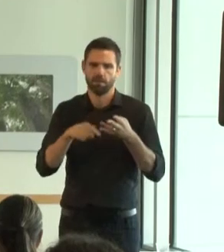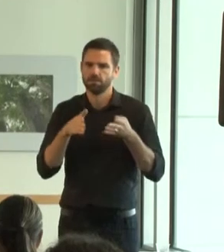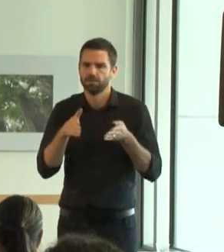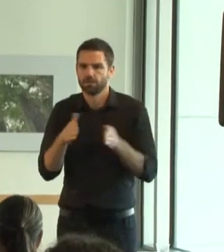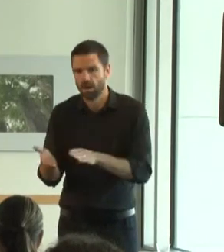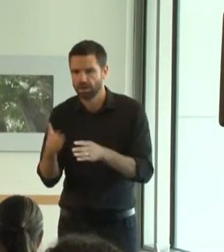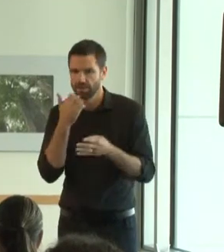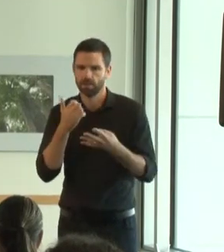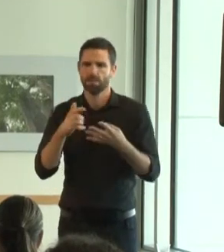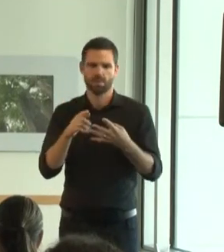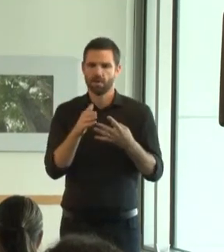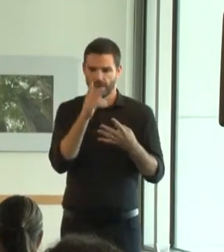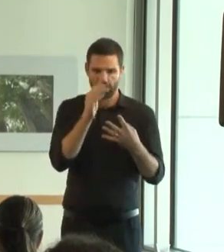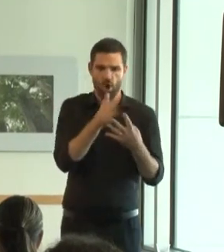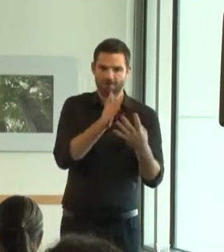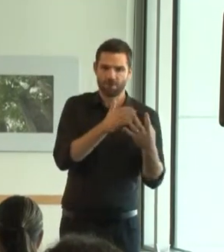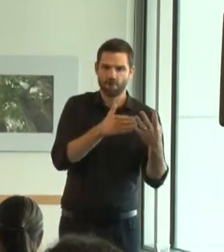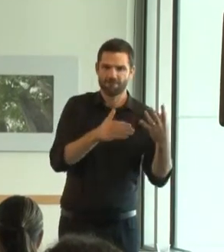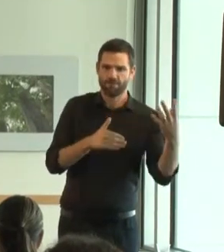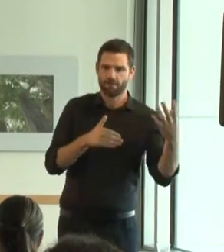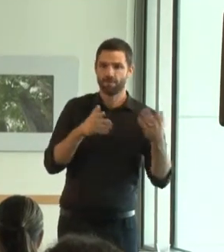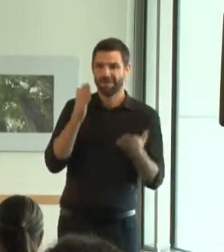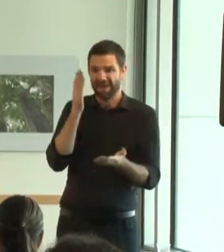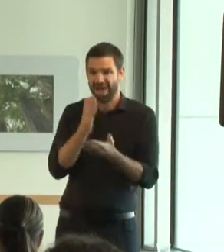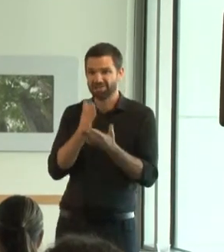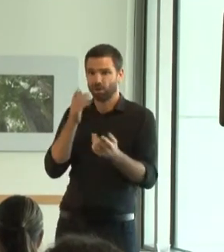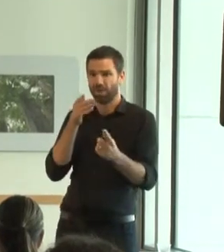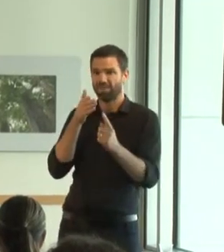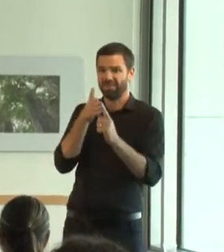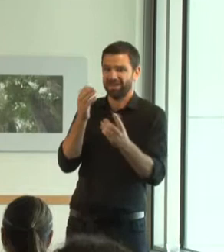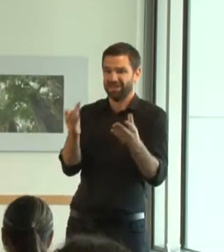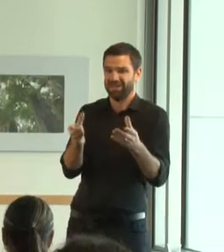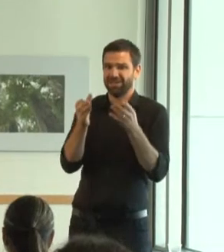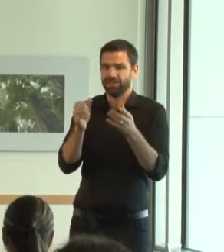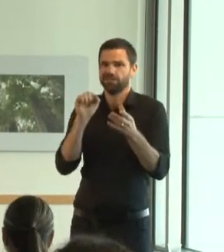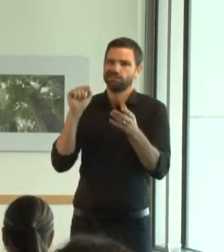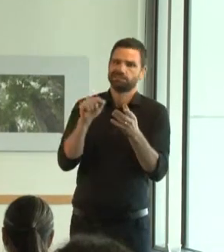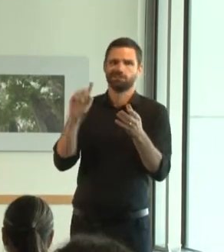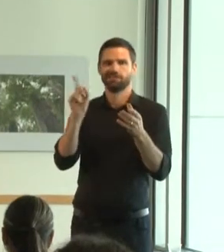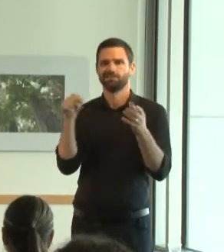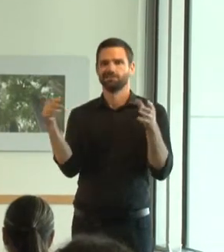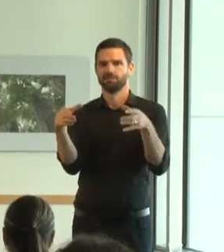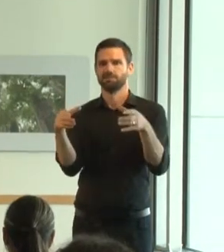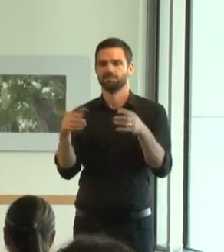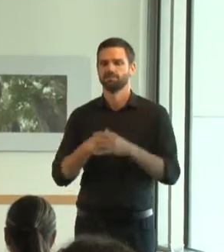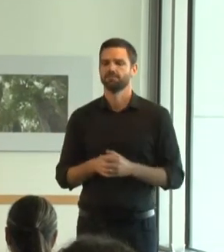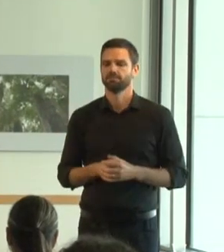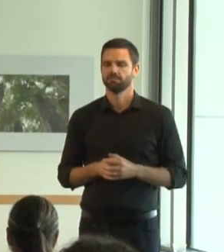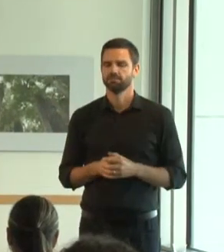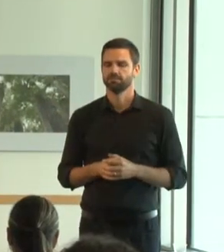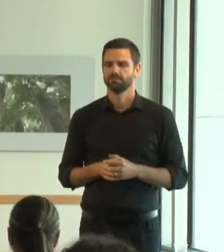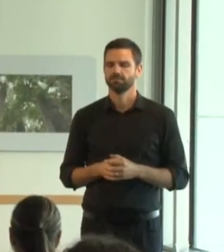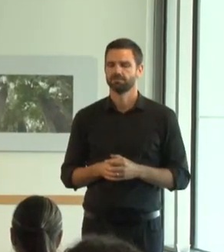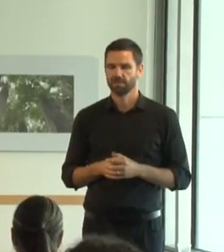digital archive is quite critical because it's not really up to much without this context around it. And these systems that we build